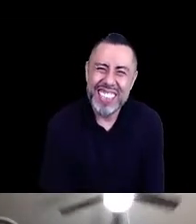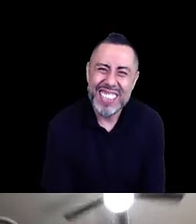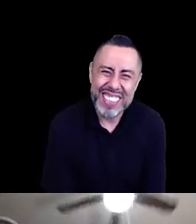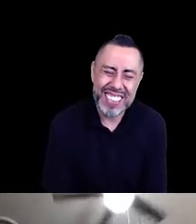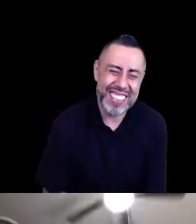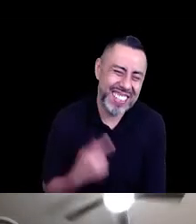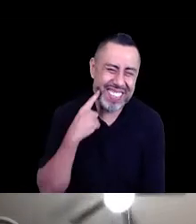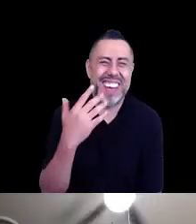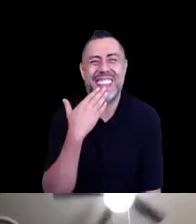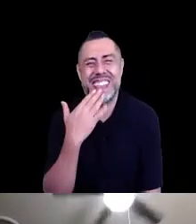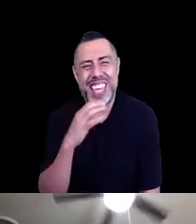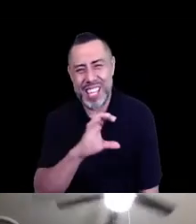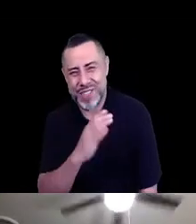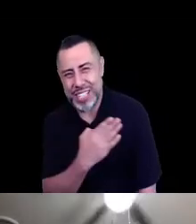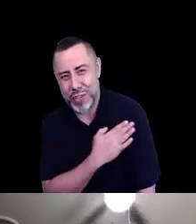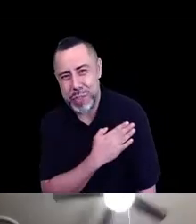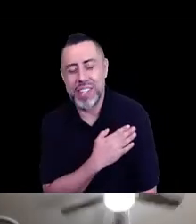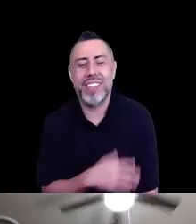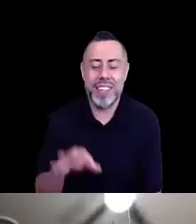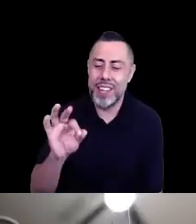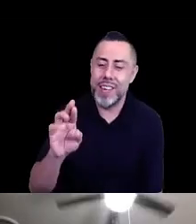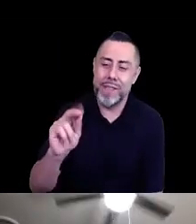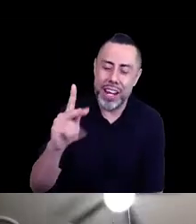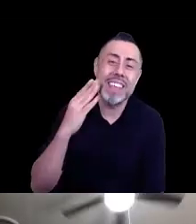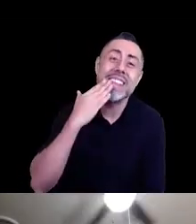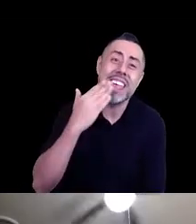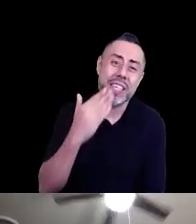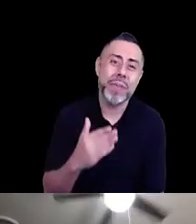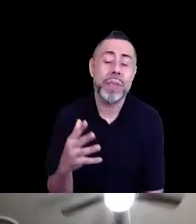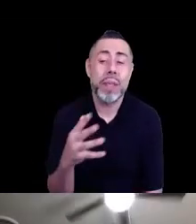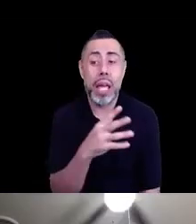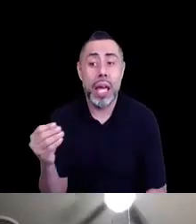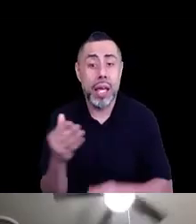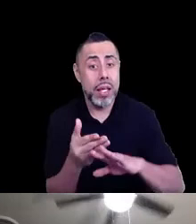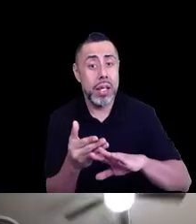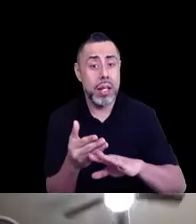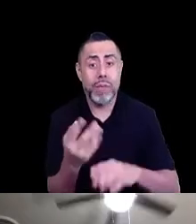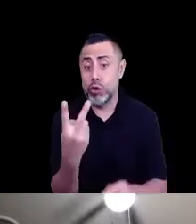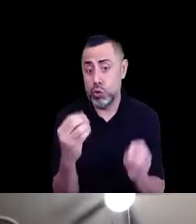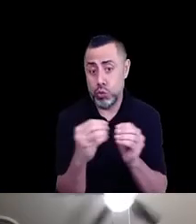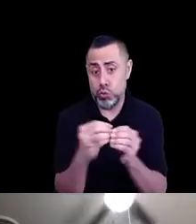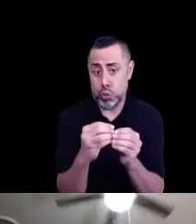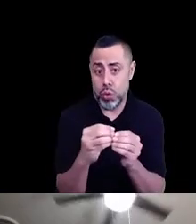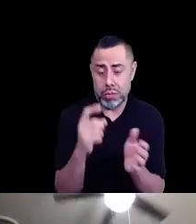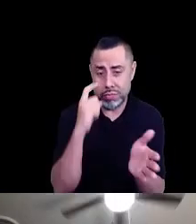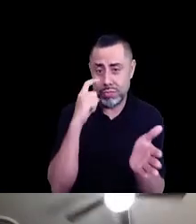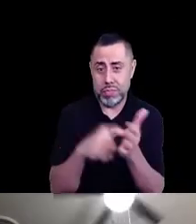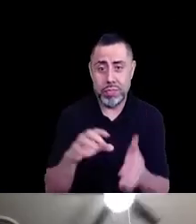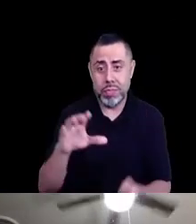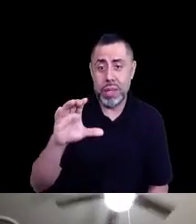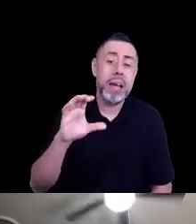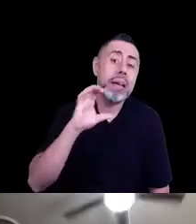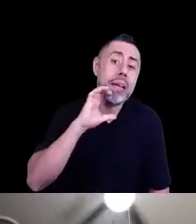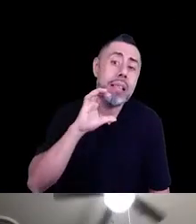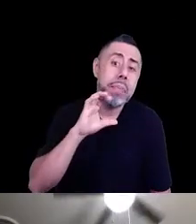you so much, Christina and Frank. And before I, there's two more people I'd like to acknowledge. Caleb, would you like to say